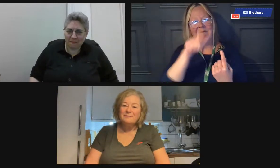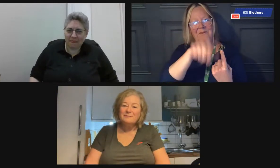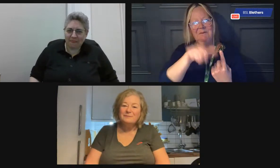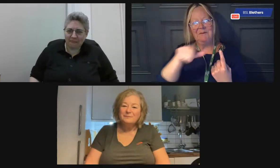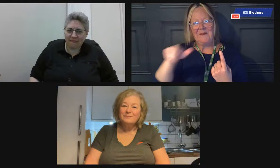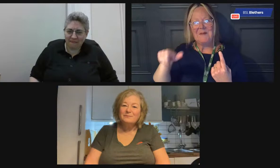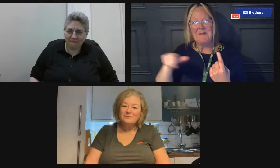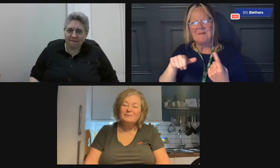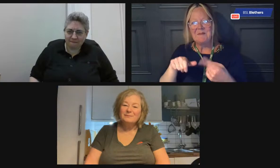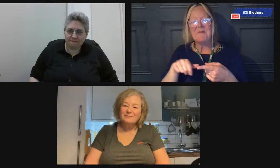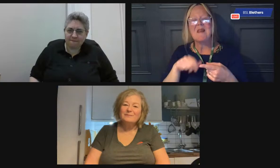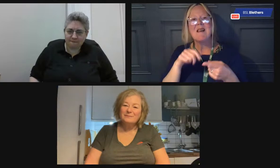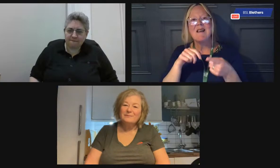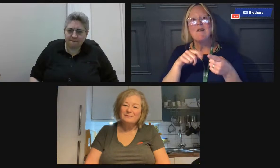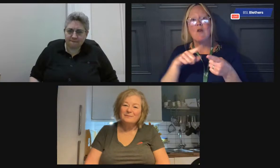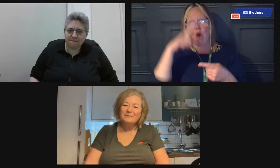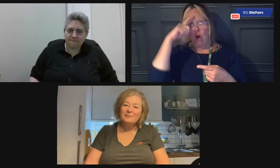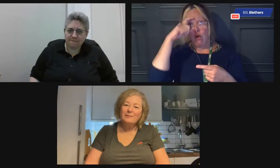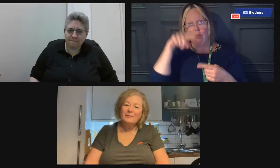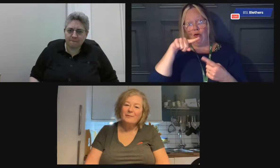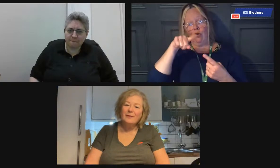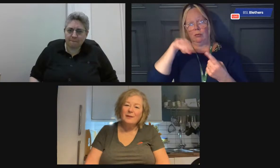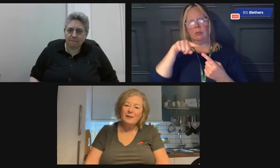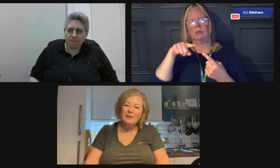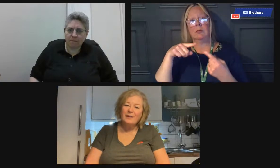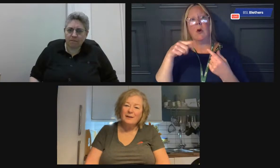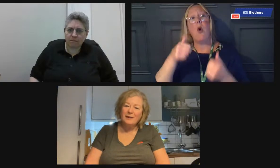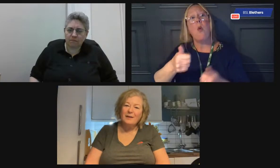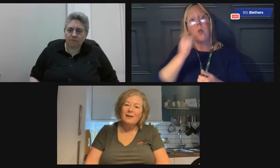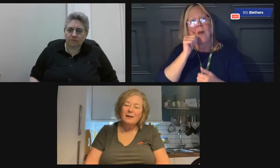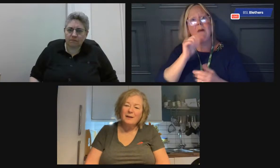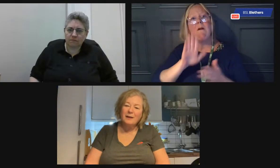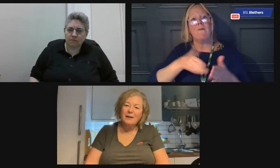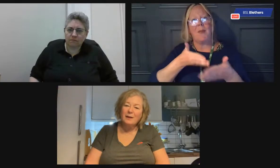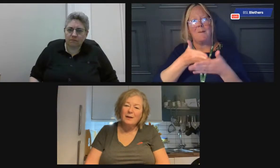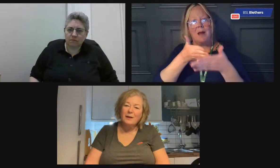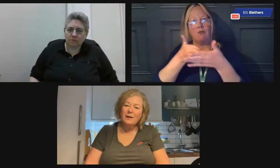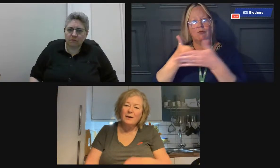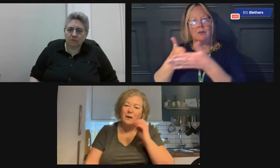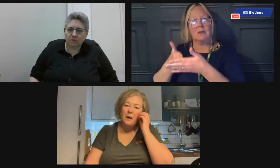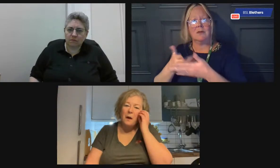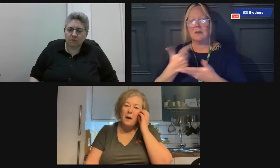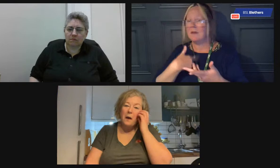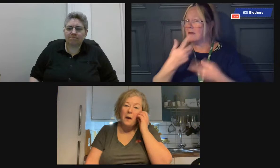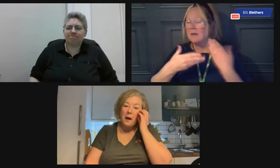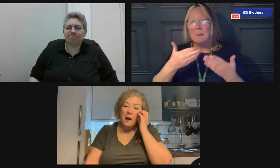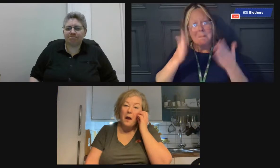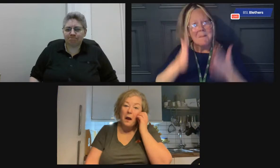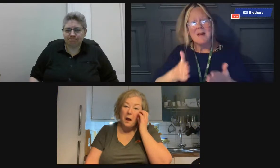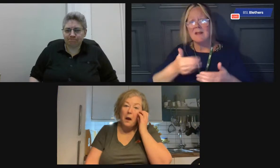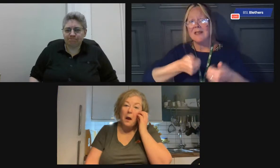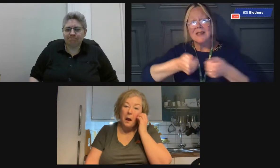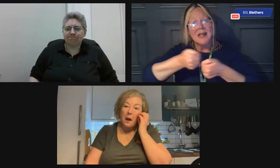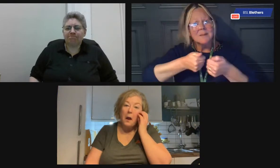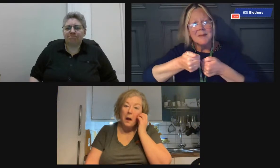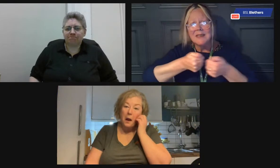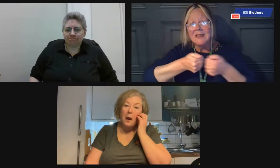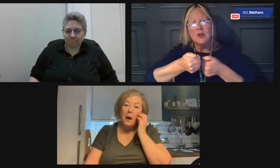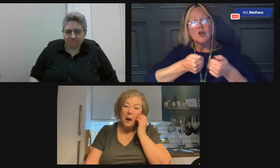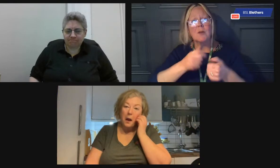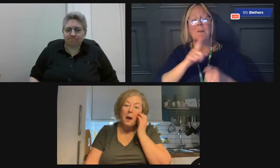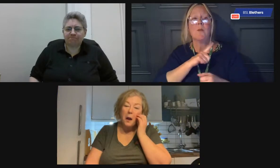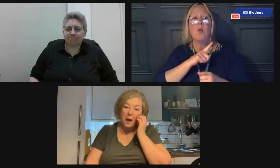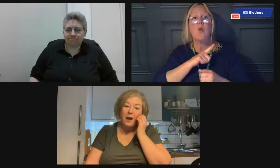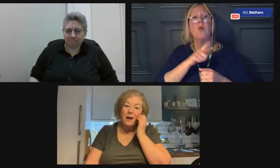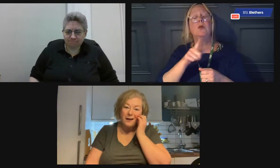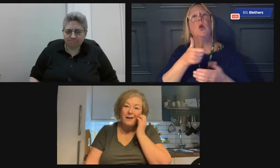signs for nurse. I usually use whichever sign, my deaf client uses. But the nurses, I found, were very well aware